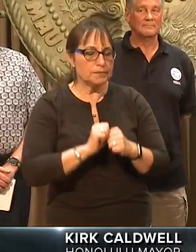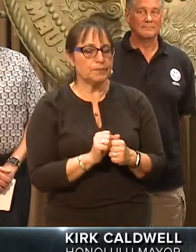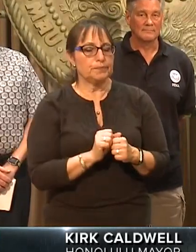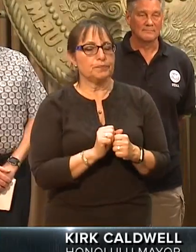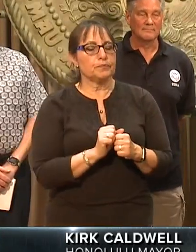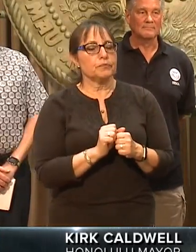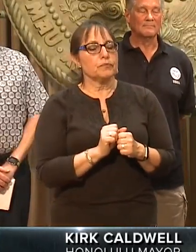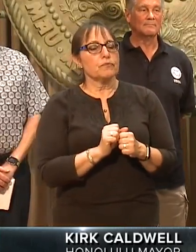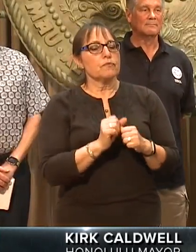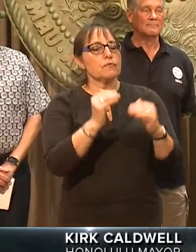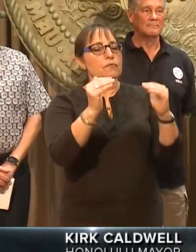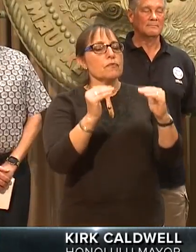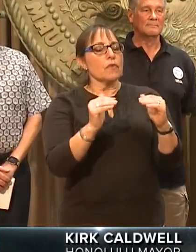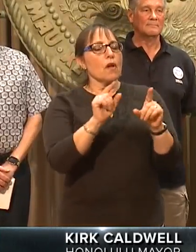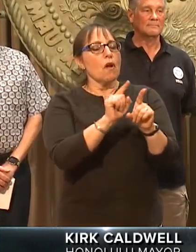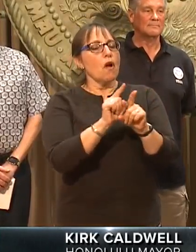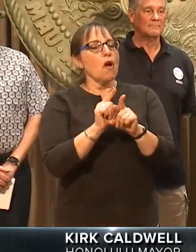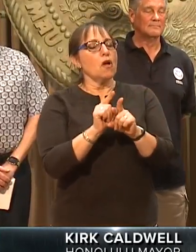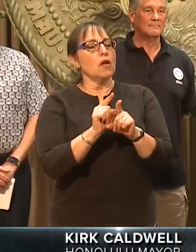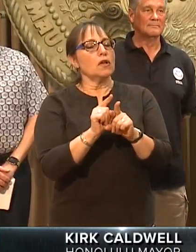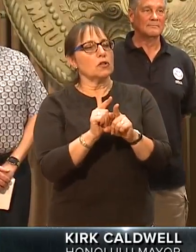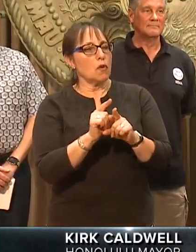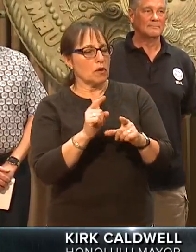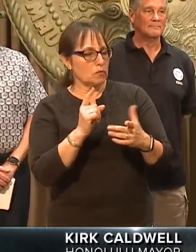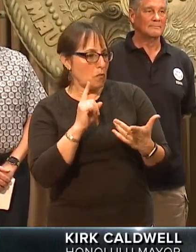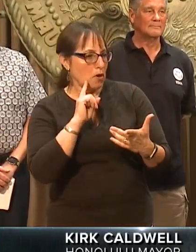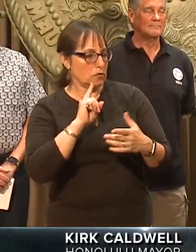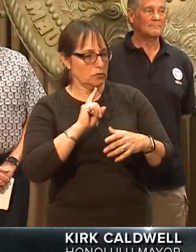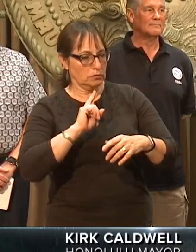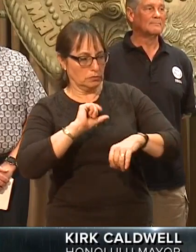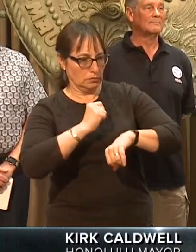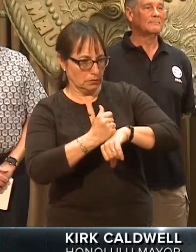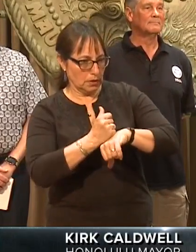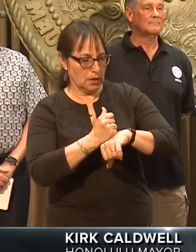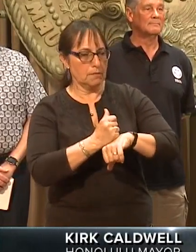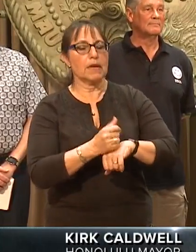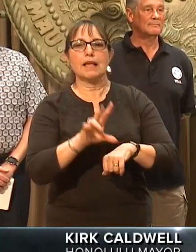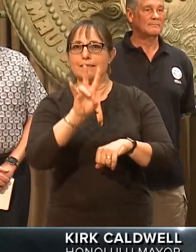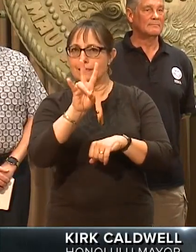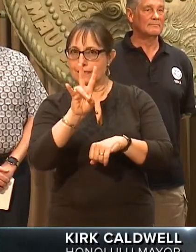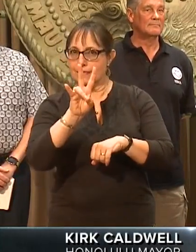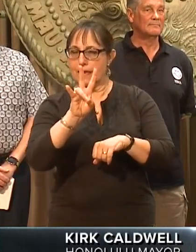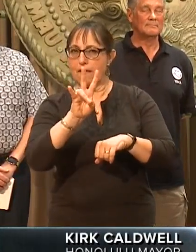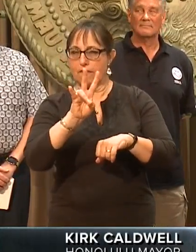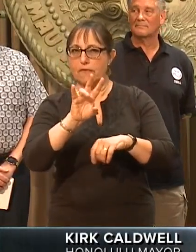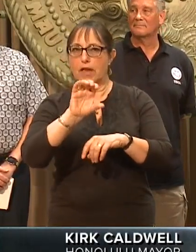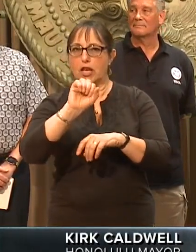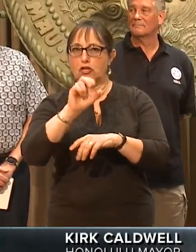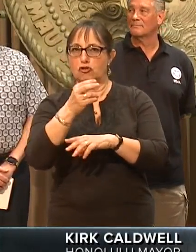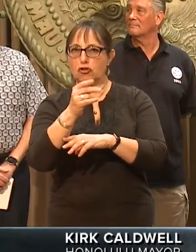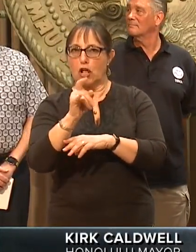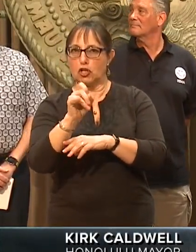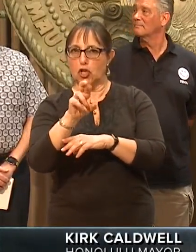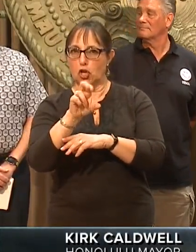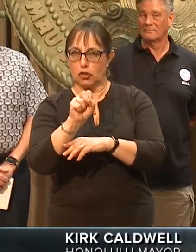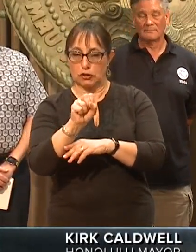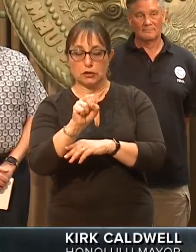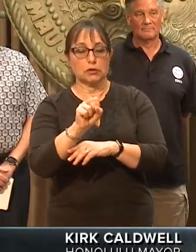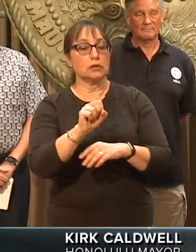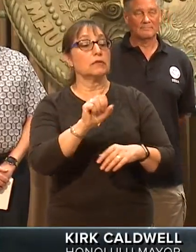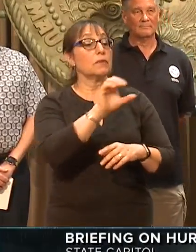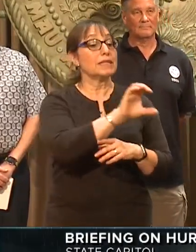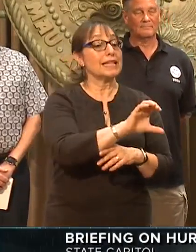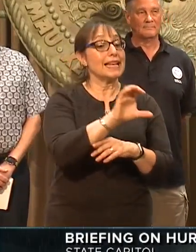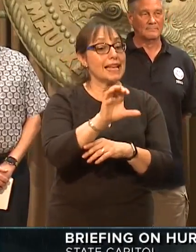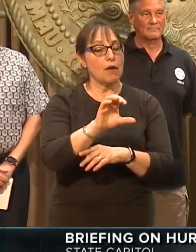also looking to identify shelters. We've now identified 7 shelters on city and county properties and